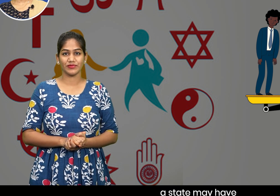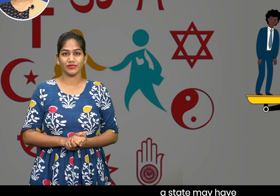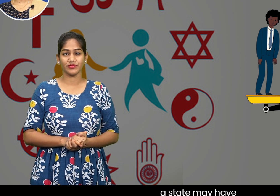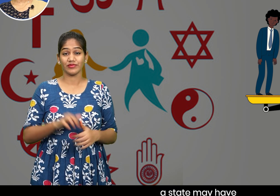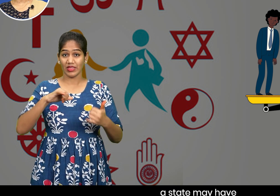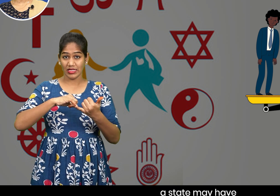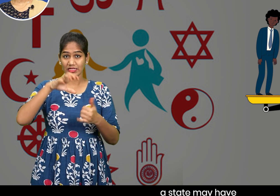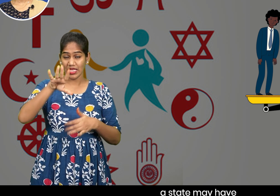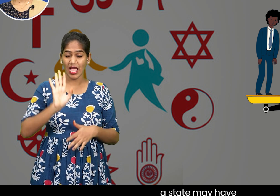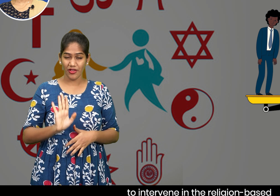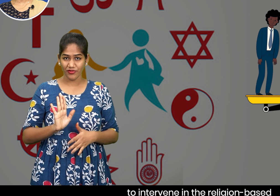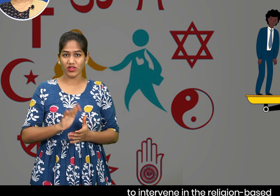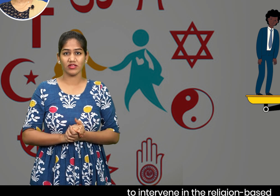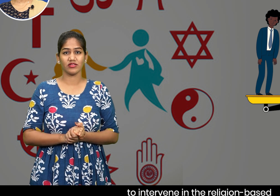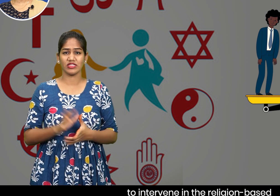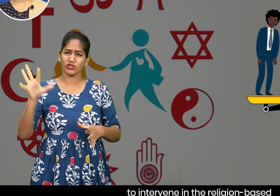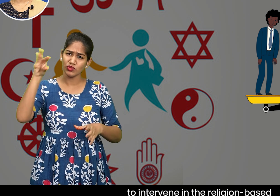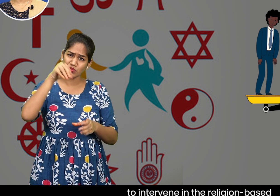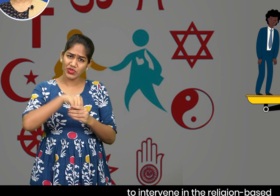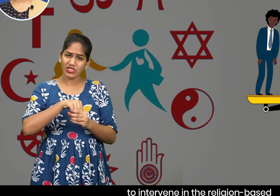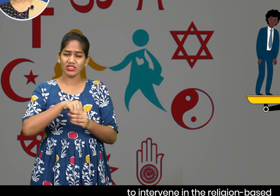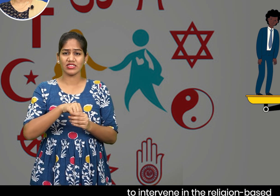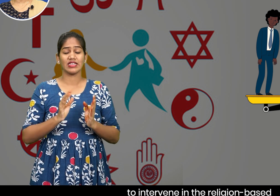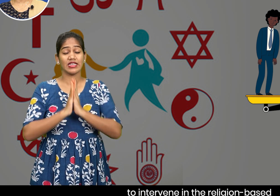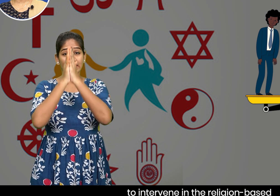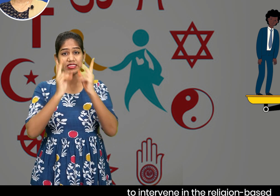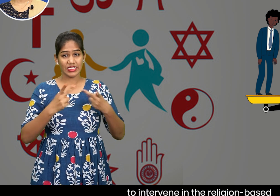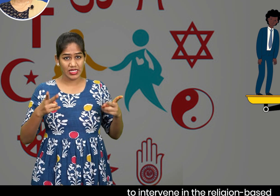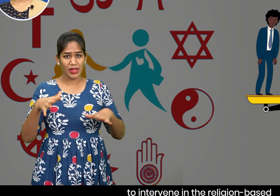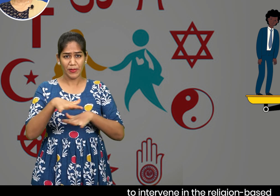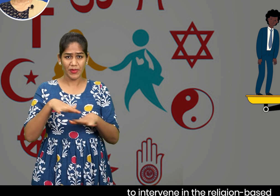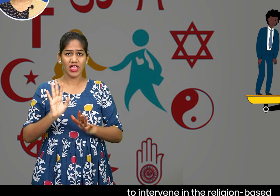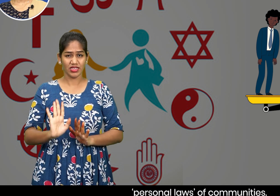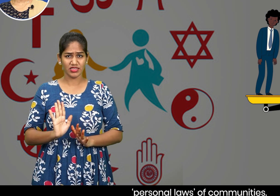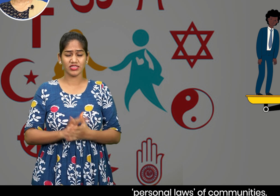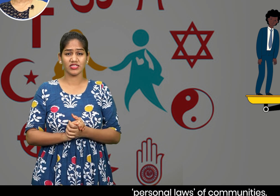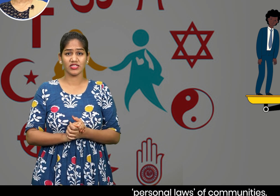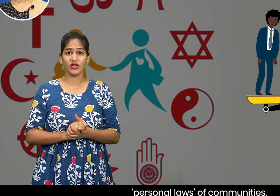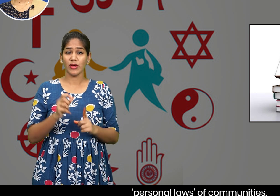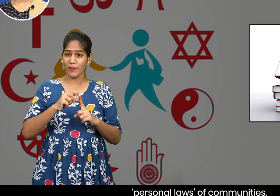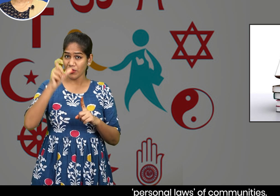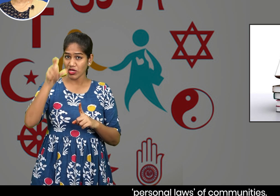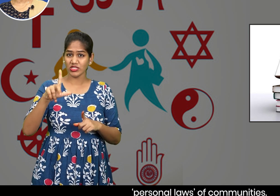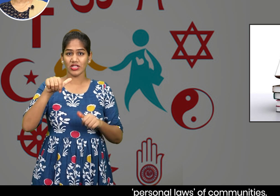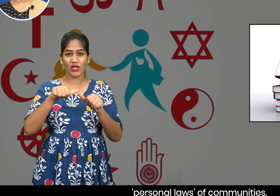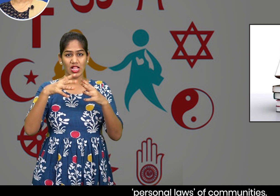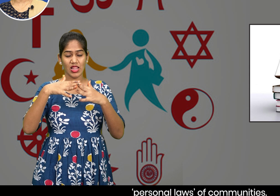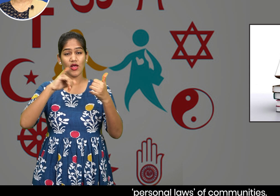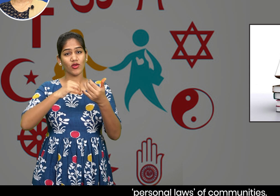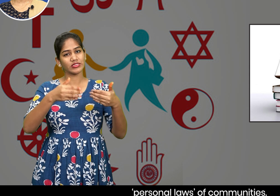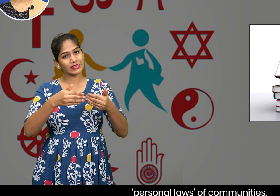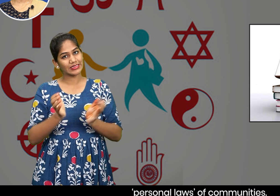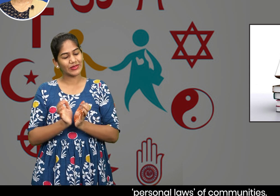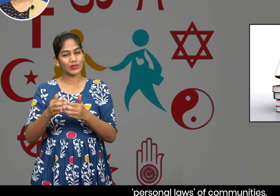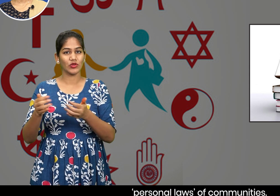A state may have to intervene in the religion-based personal laws of